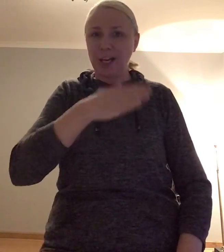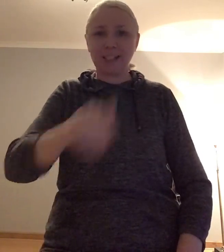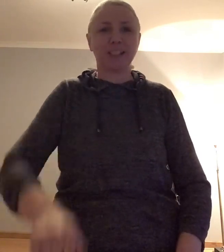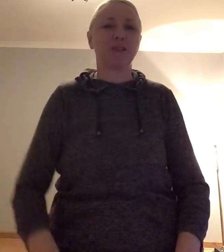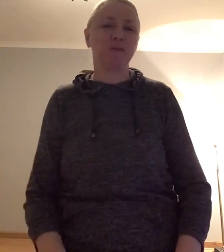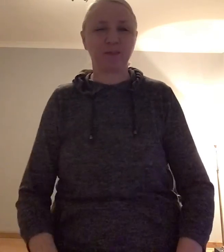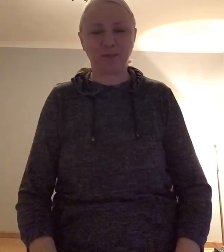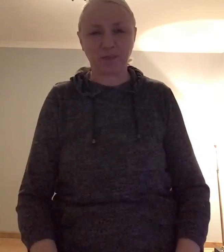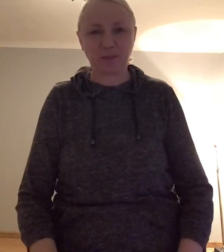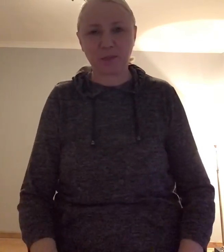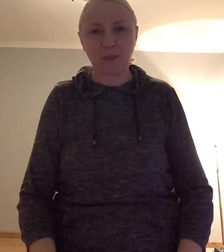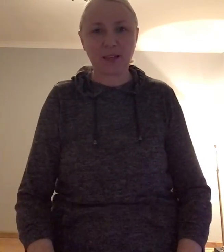this.